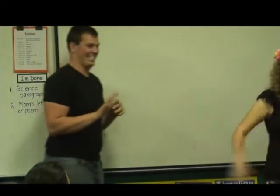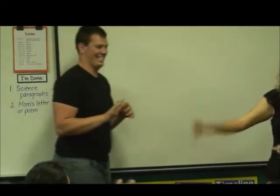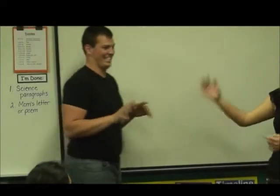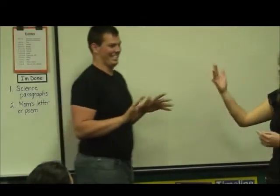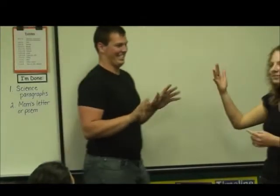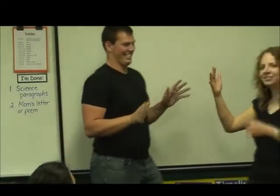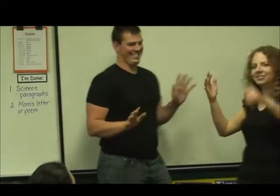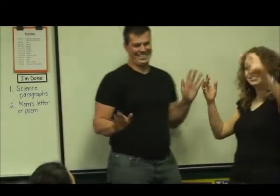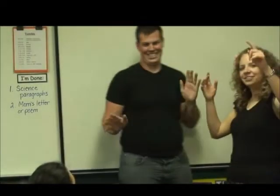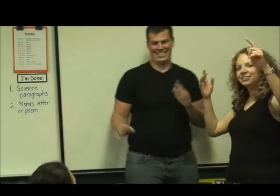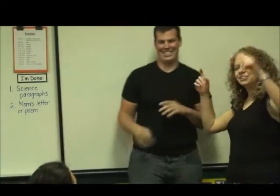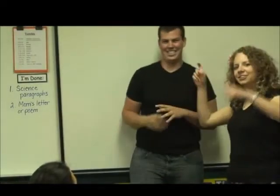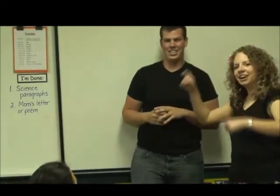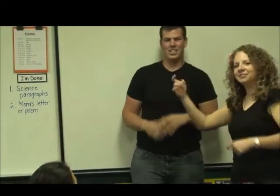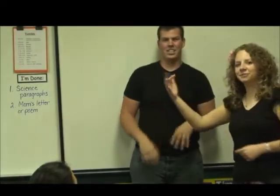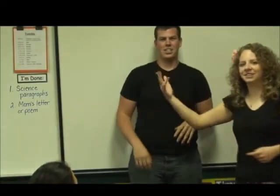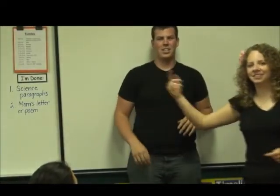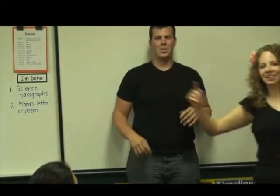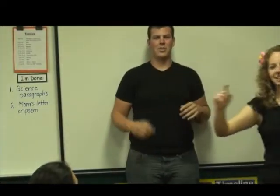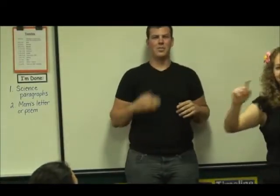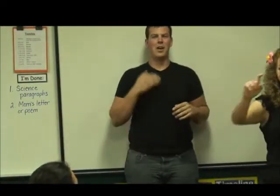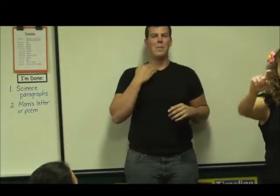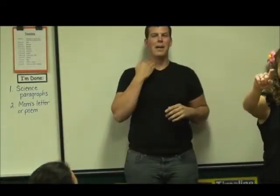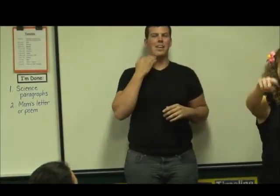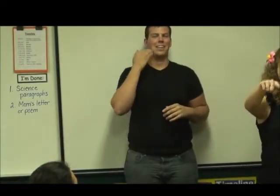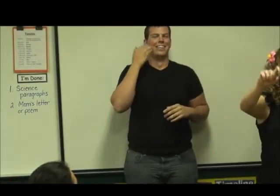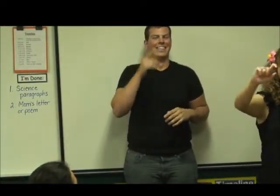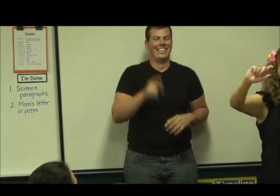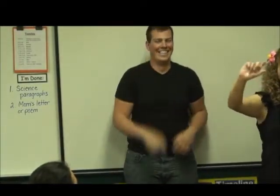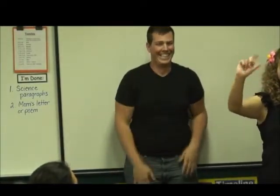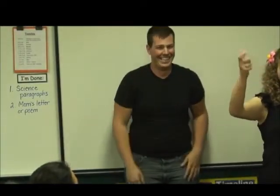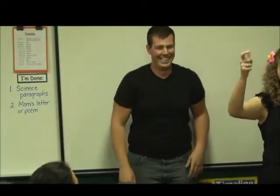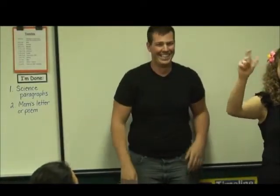Oh. You have to wait a second. Can you?